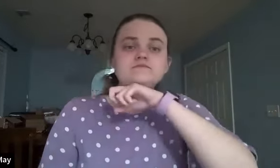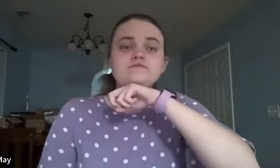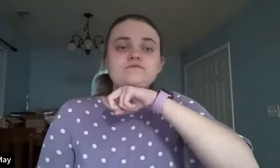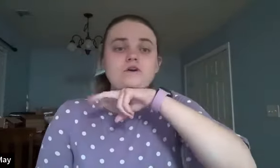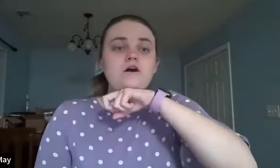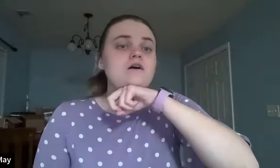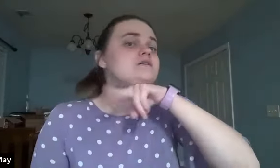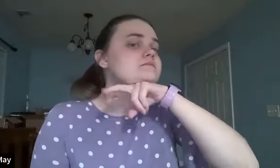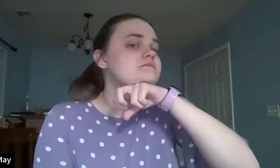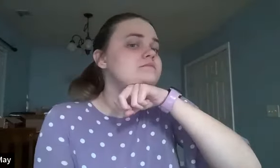frog,